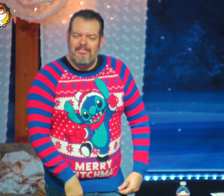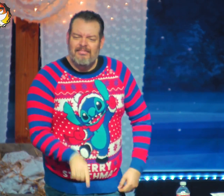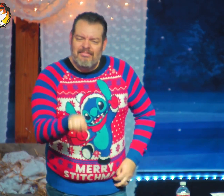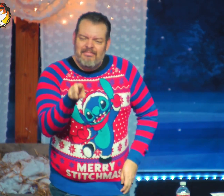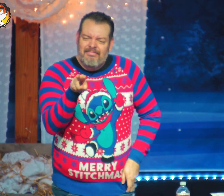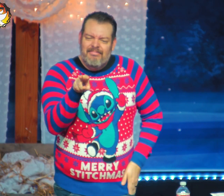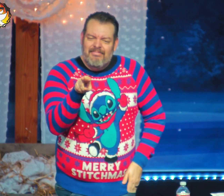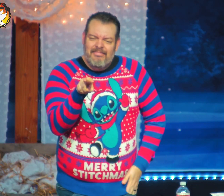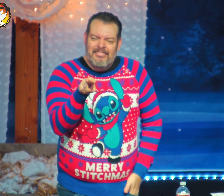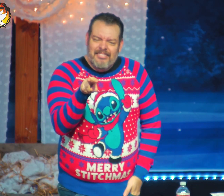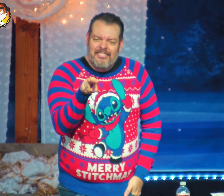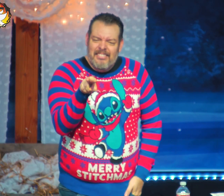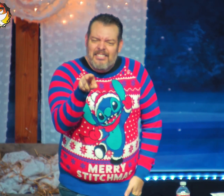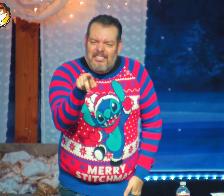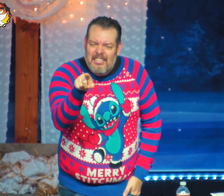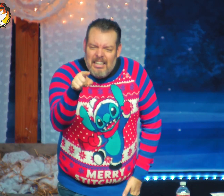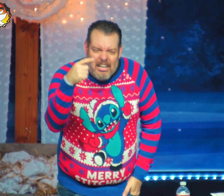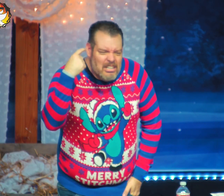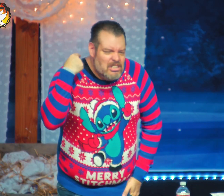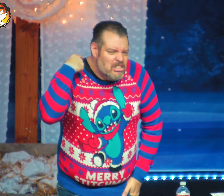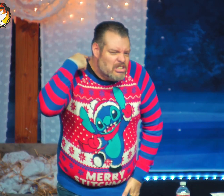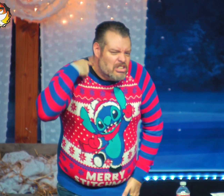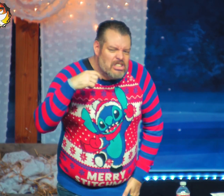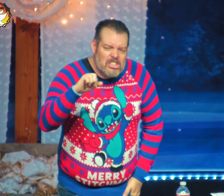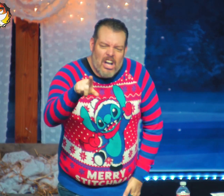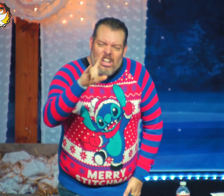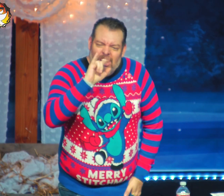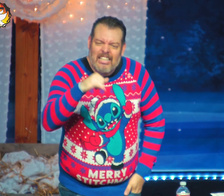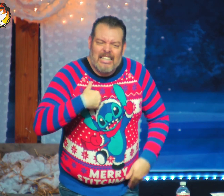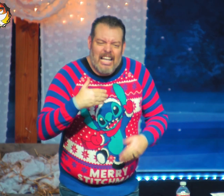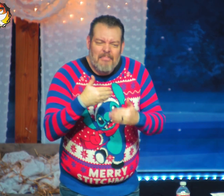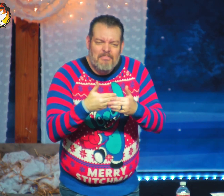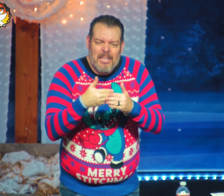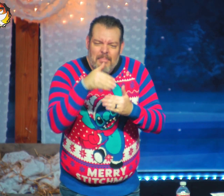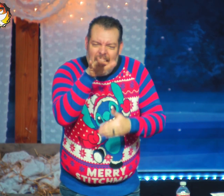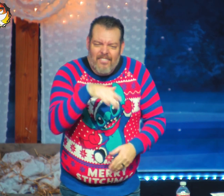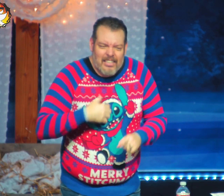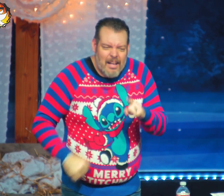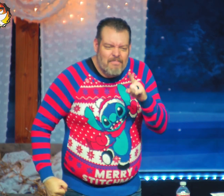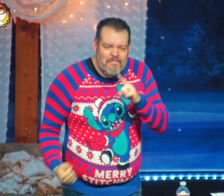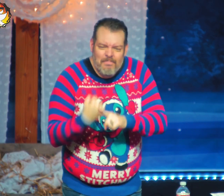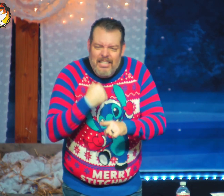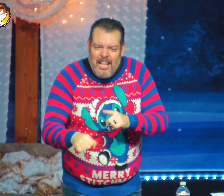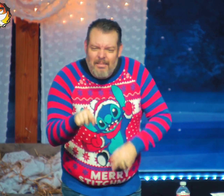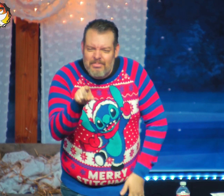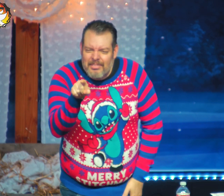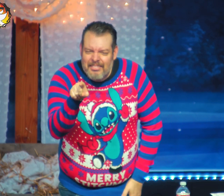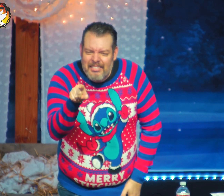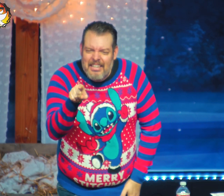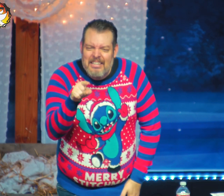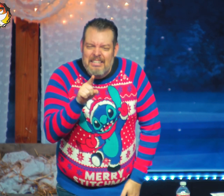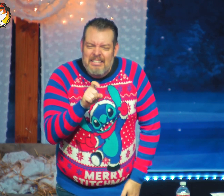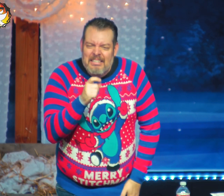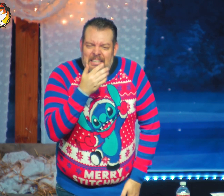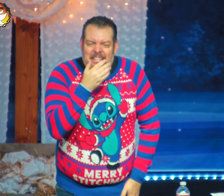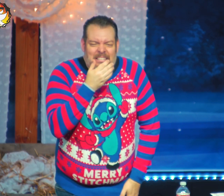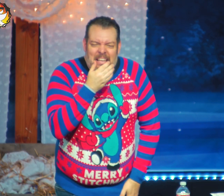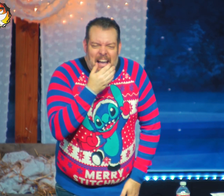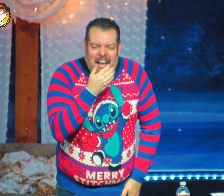And years go by. The elephant grows up in a zoo. It turns into a big adult elephant. That man who beat up